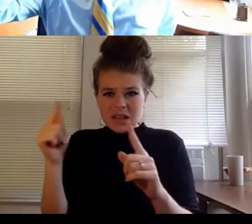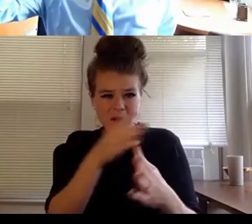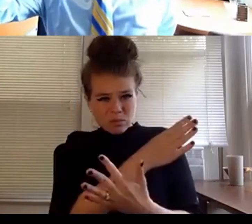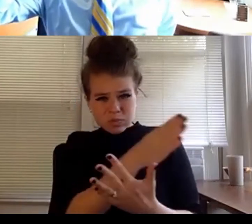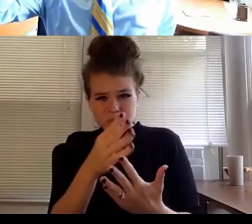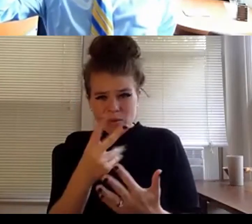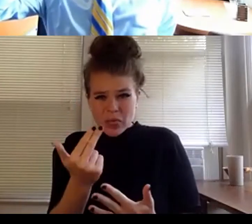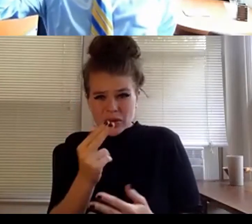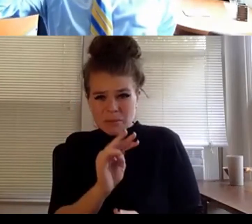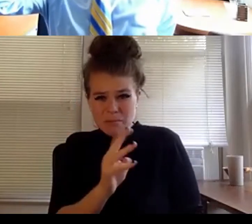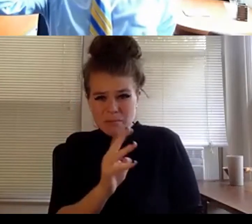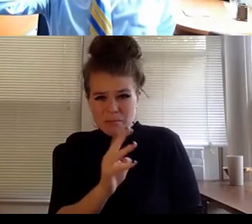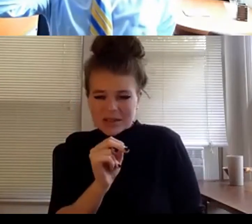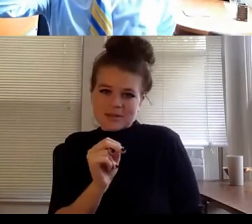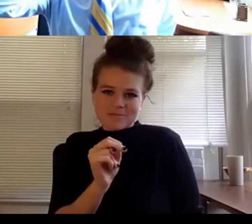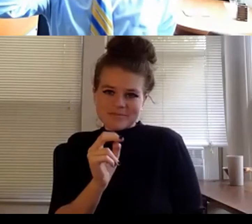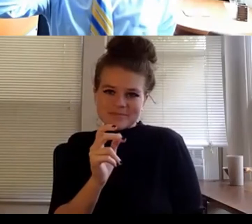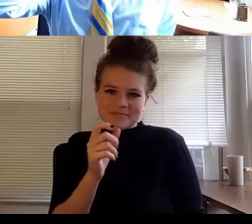so, then.